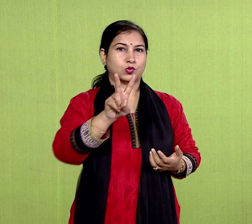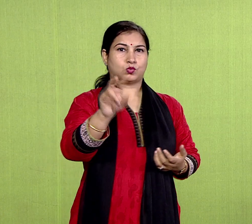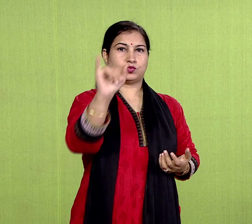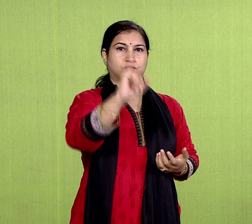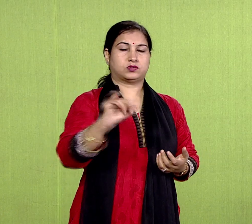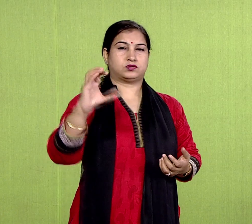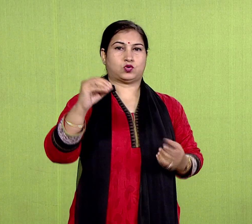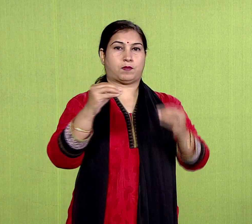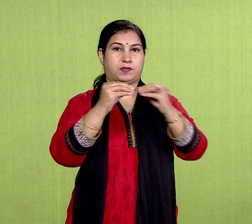Later,